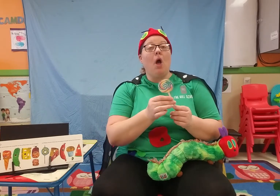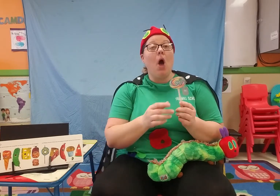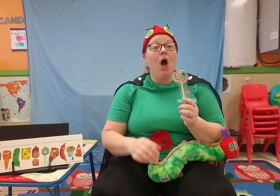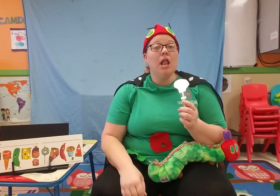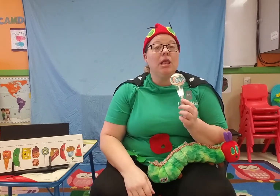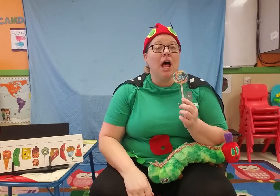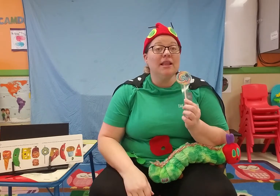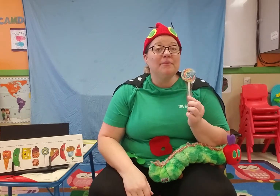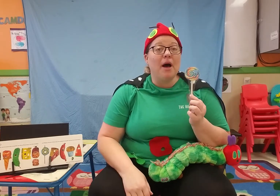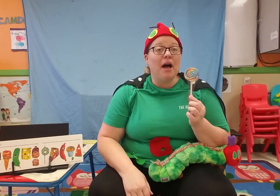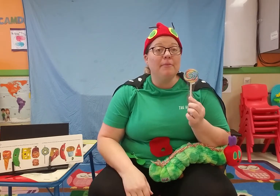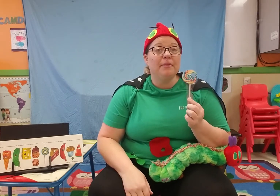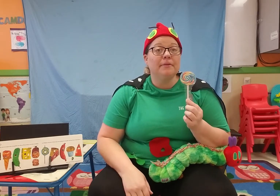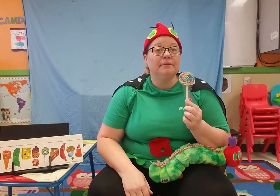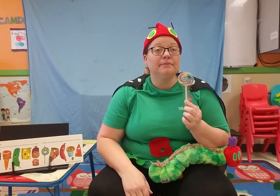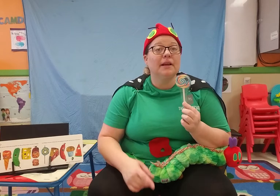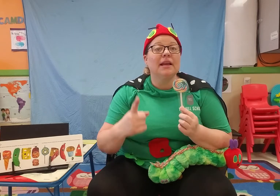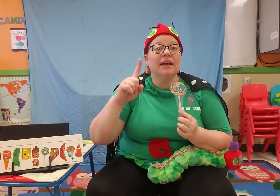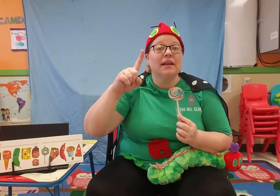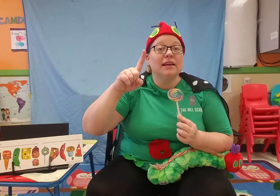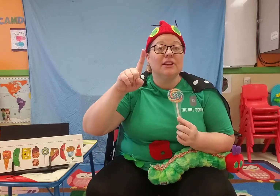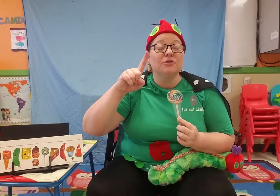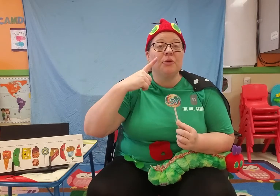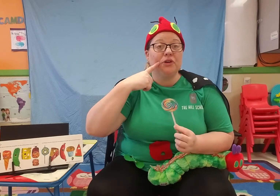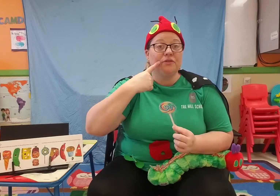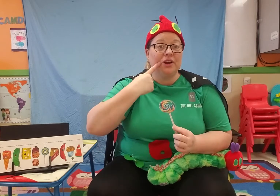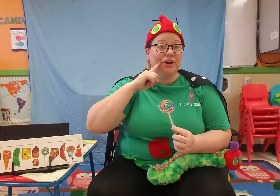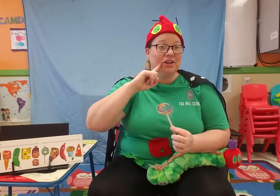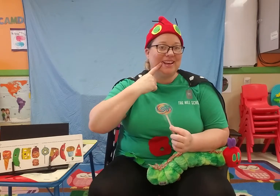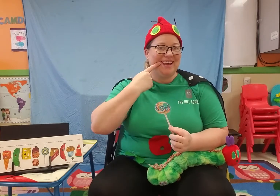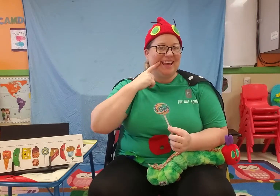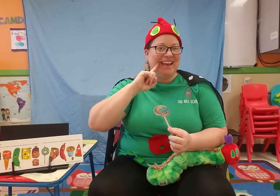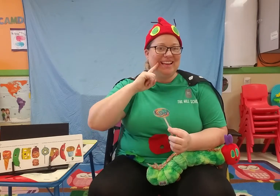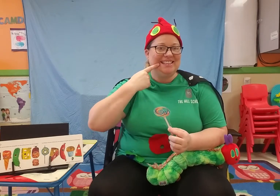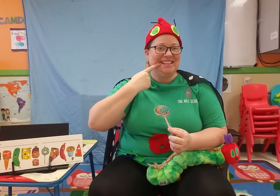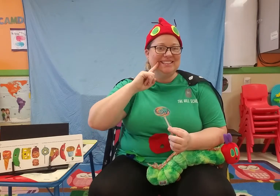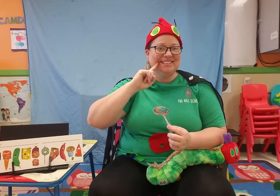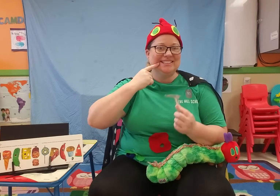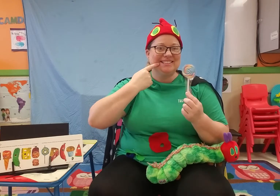A lollipop. Get your pointer finger. Candy.